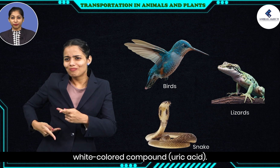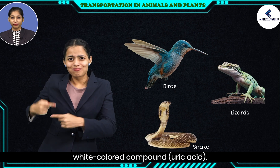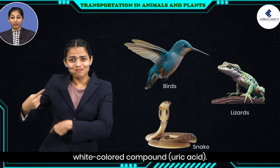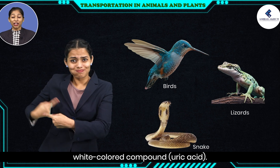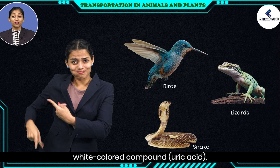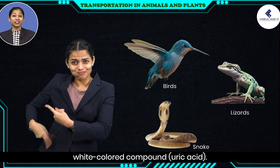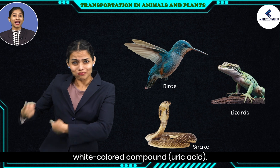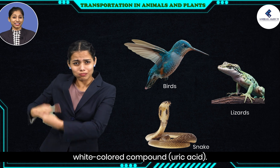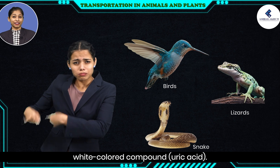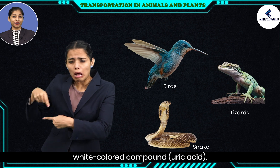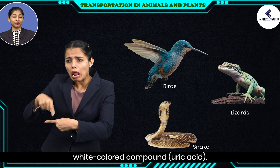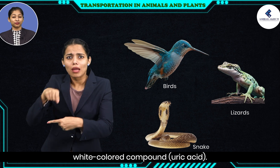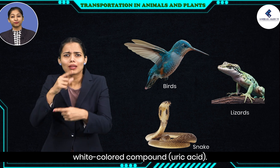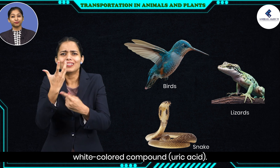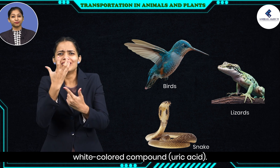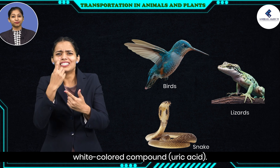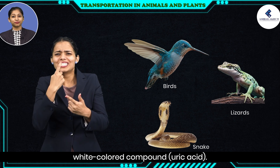compound, uric acid.